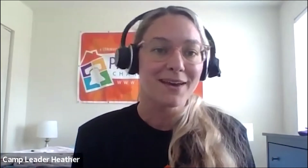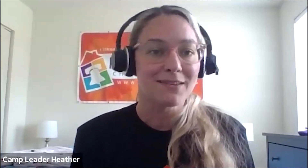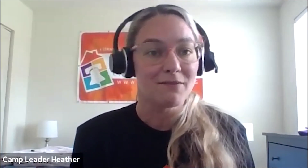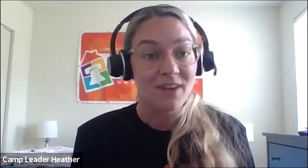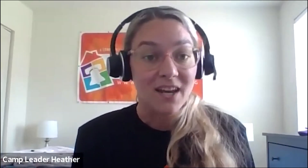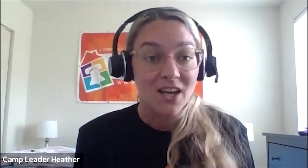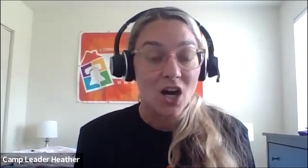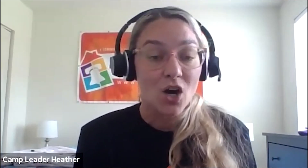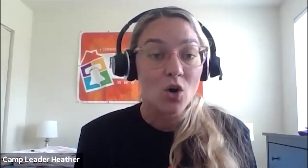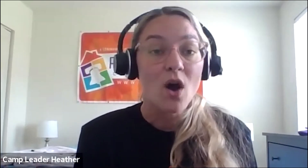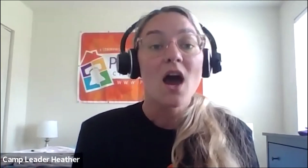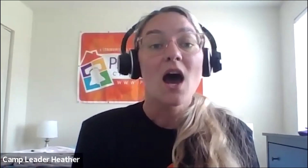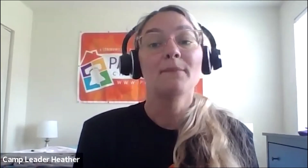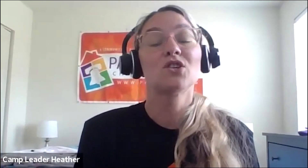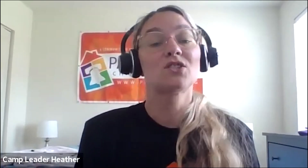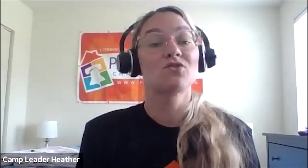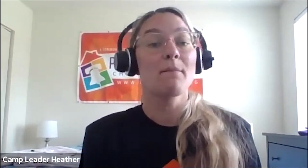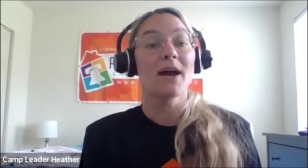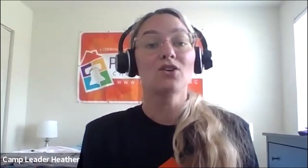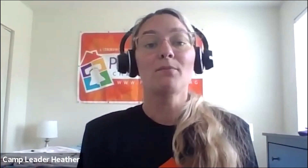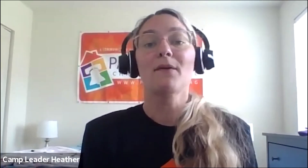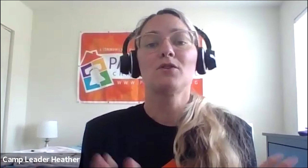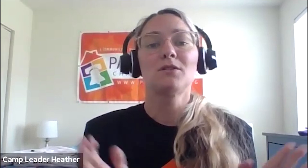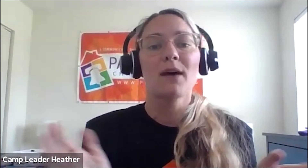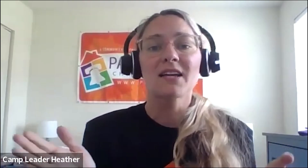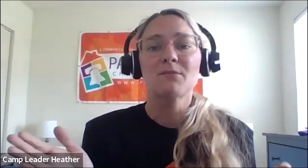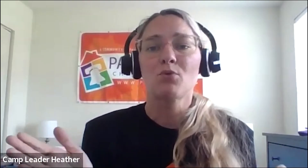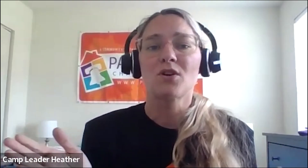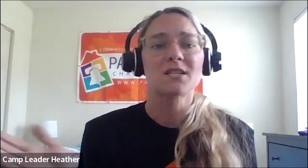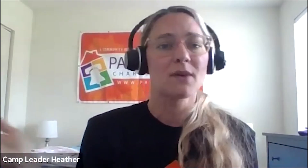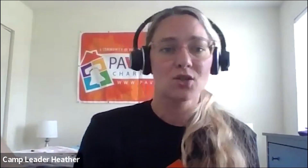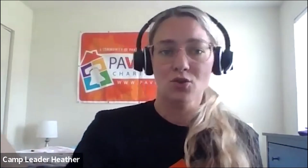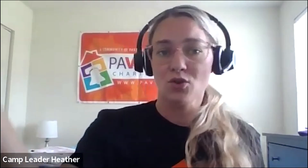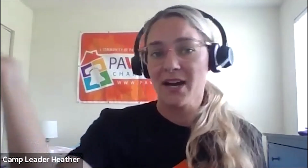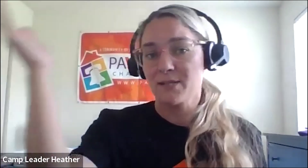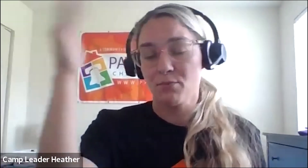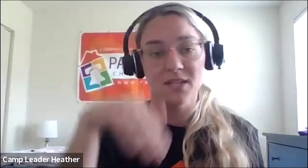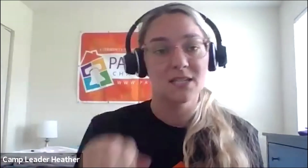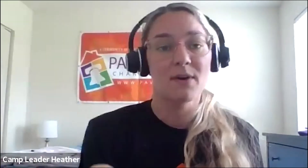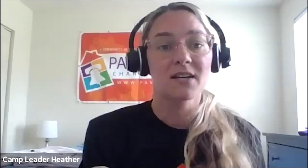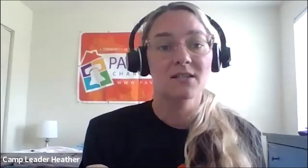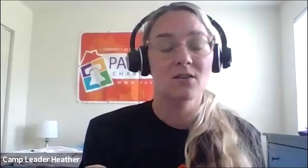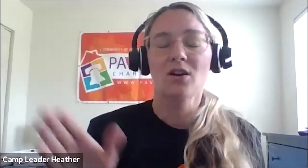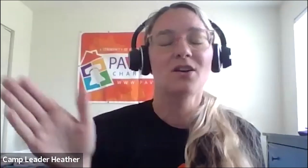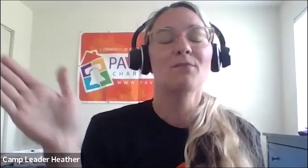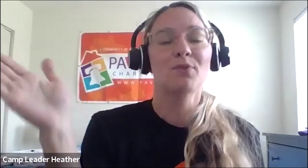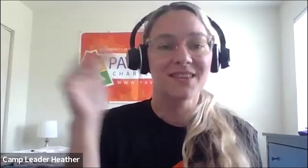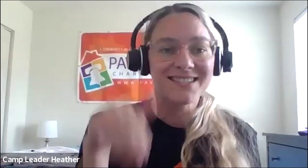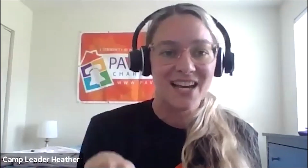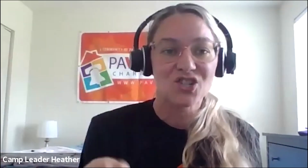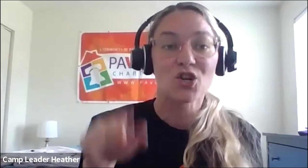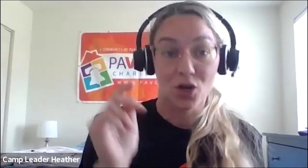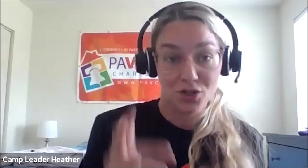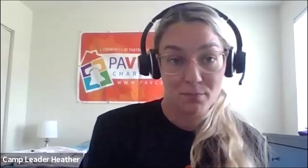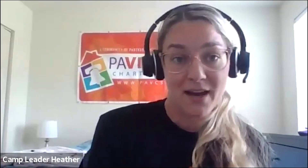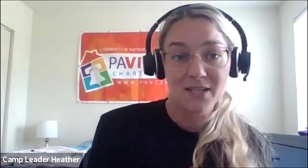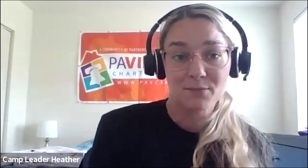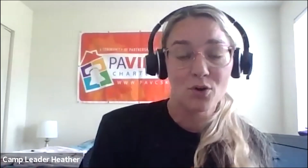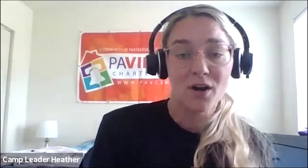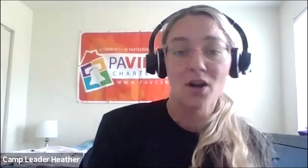the video. Just a reminder about those passports. Make sure you guys put this session on your passport.